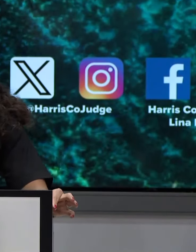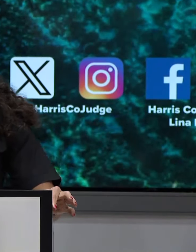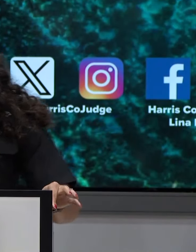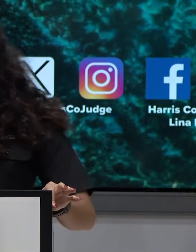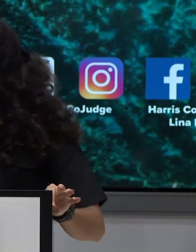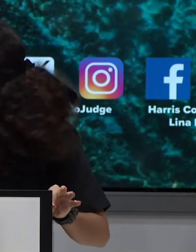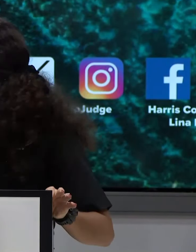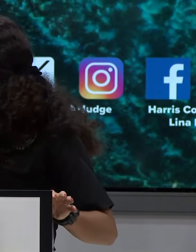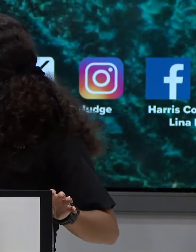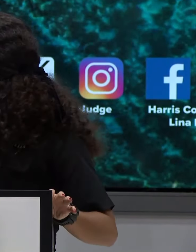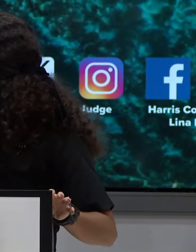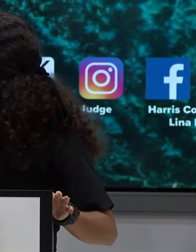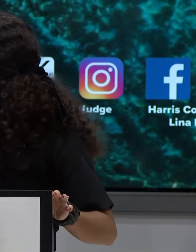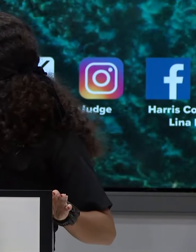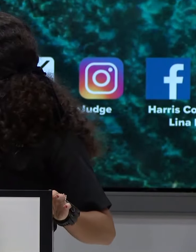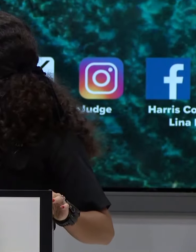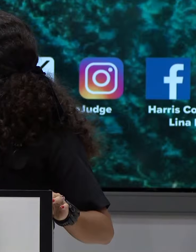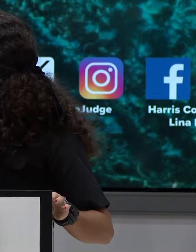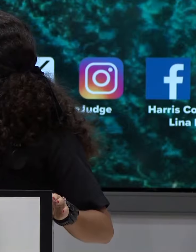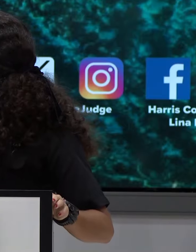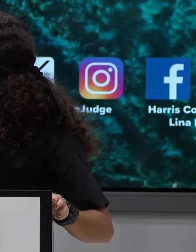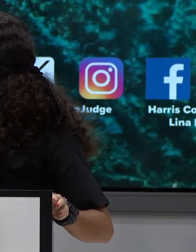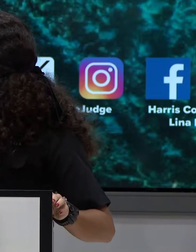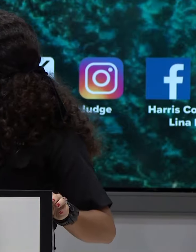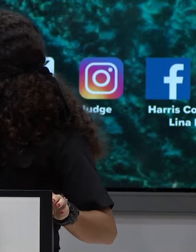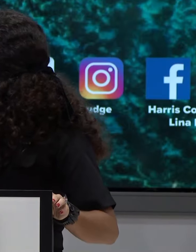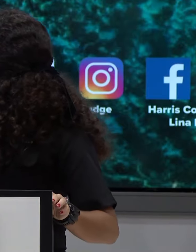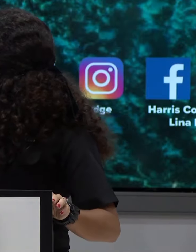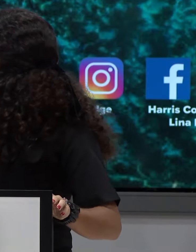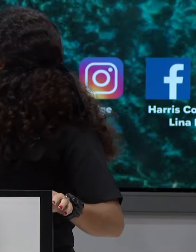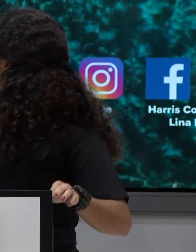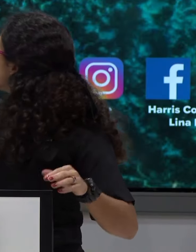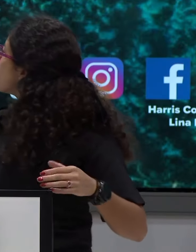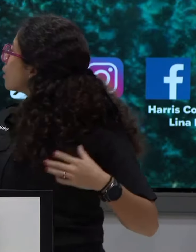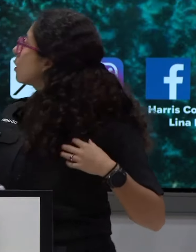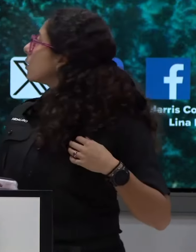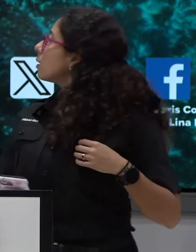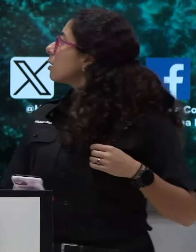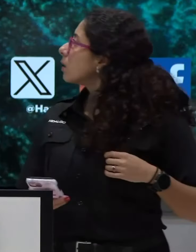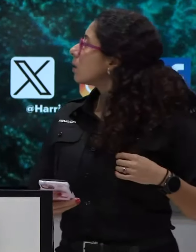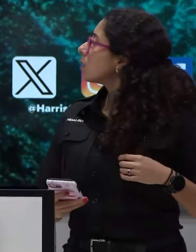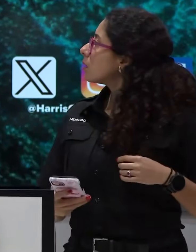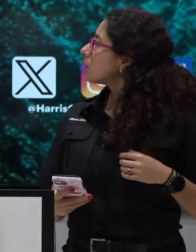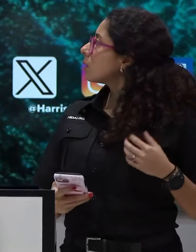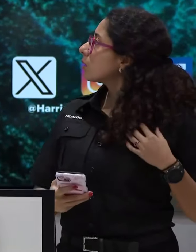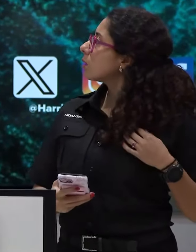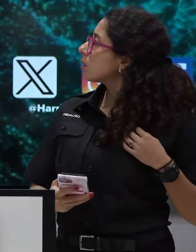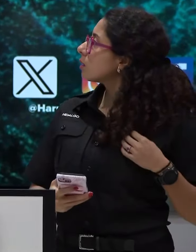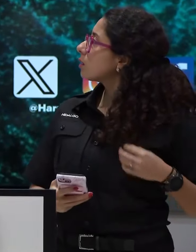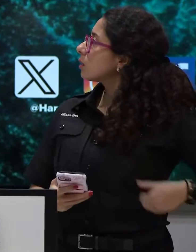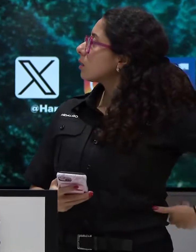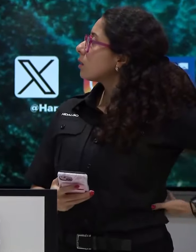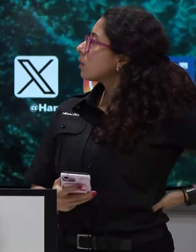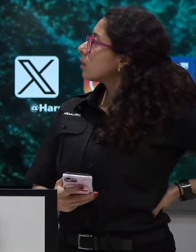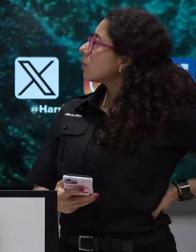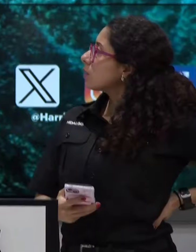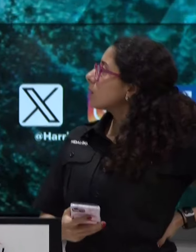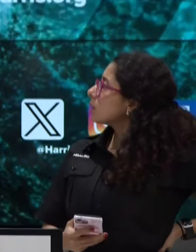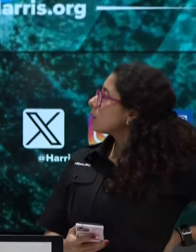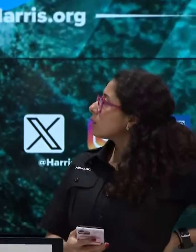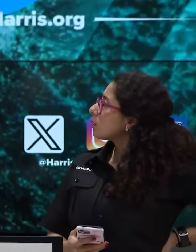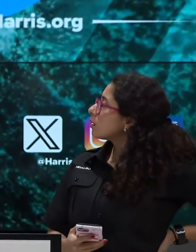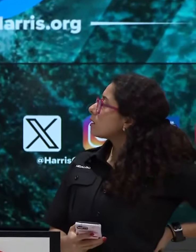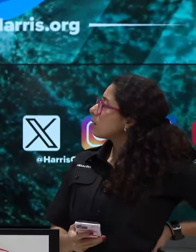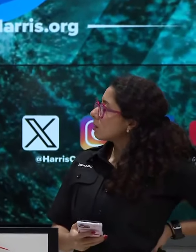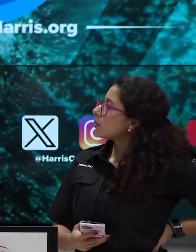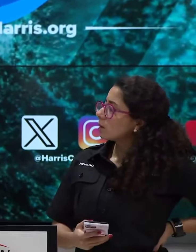power back as quickly as possible? Anything to add on that? We've got 12,000 people here. I think that's the best we could do, and we're